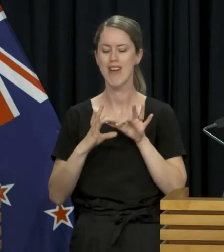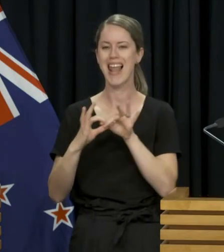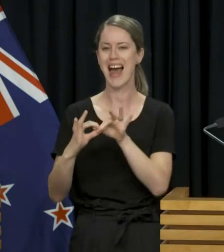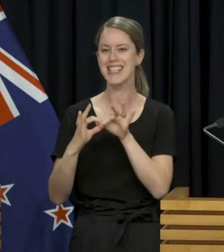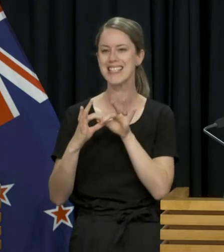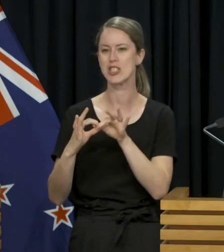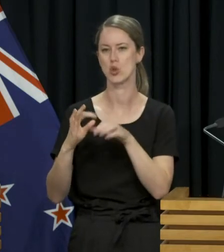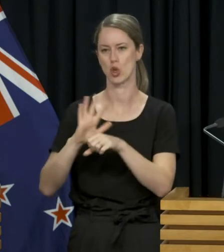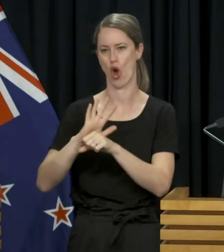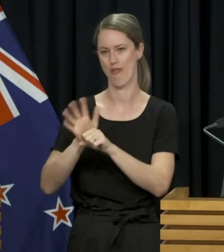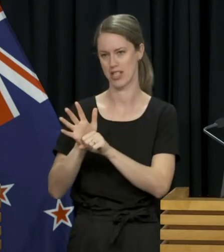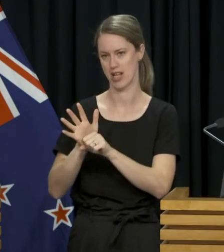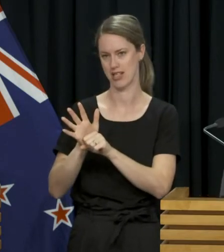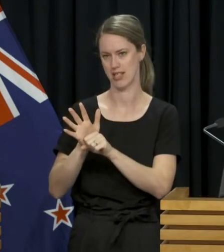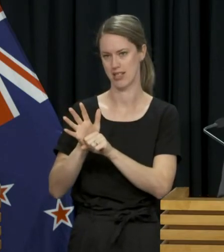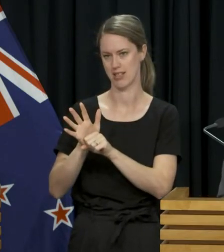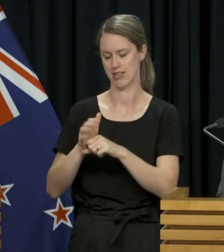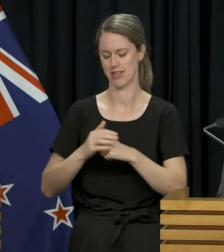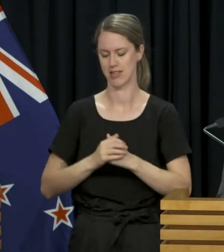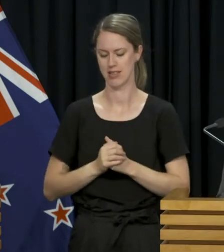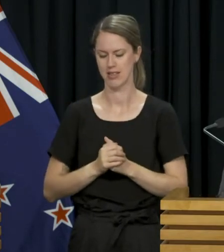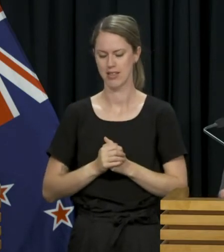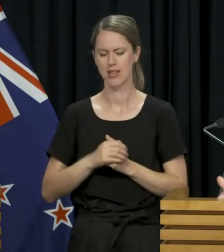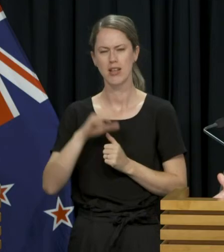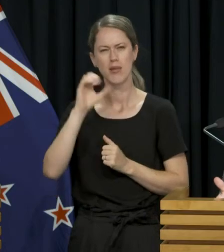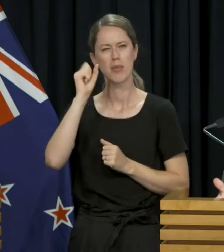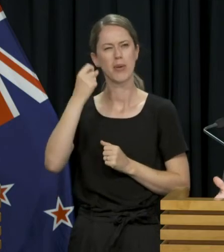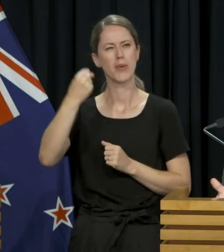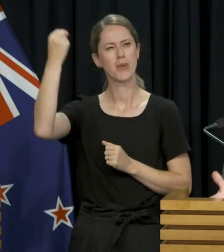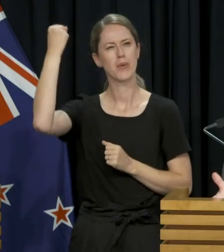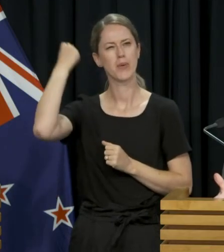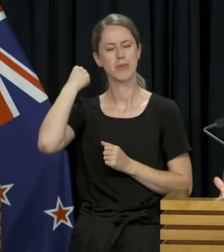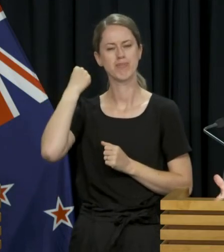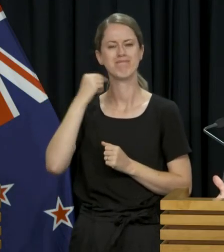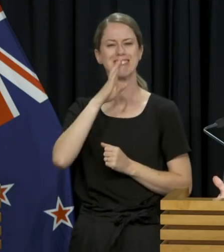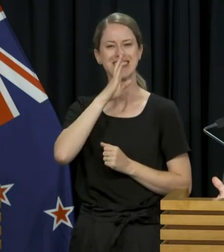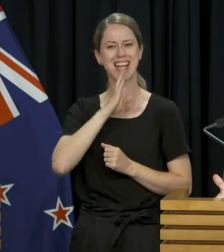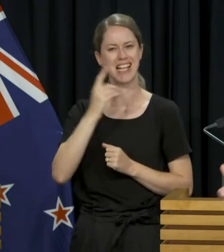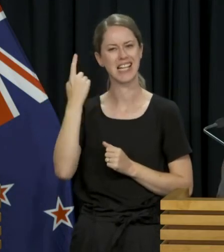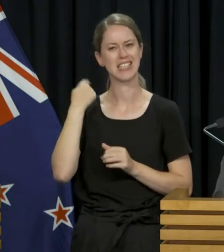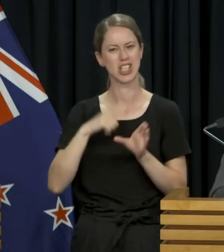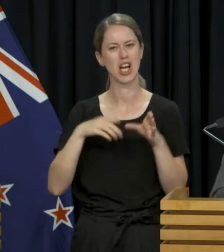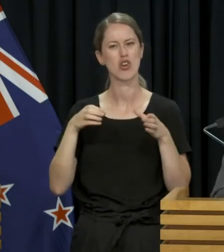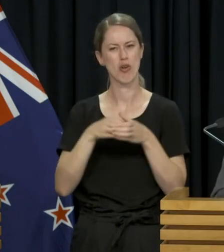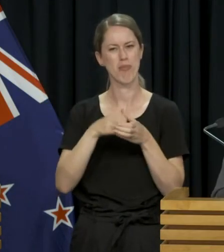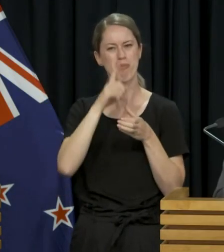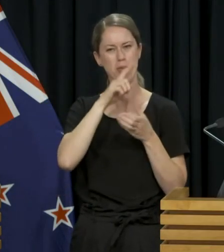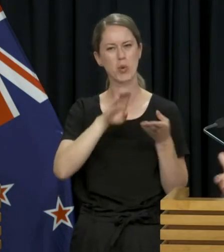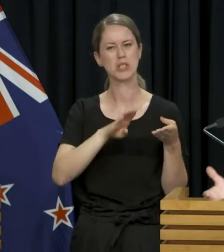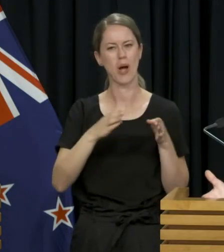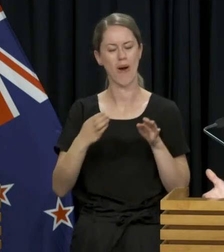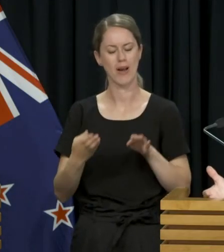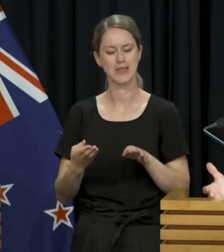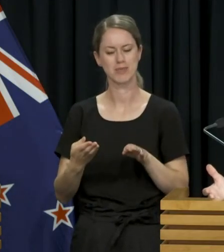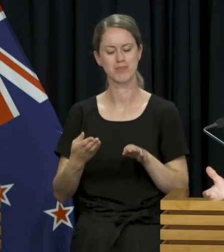deaths. So you might recall when we had a number of deaths, sadly, last year related to